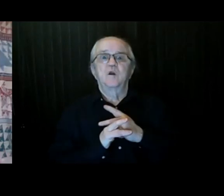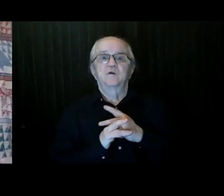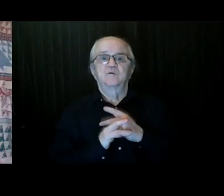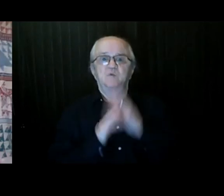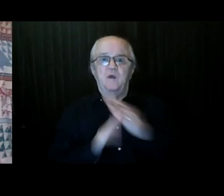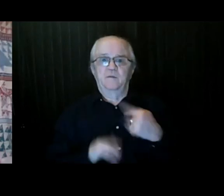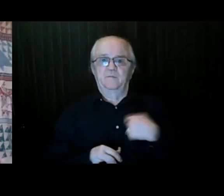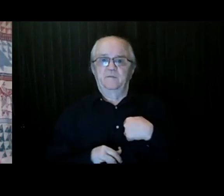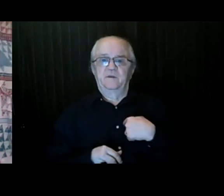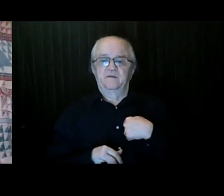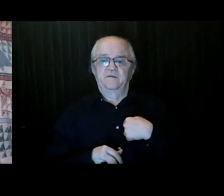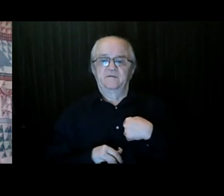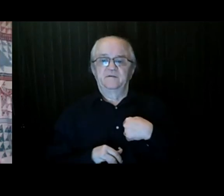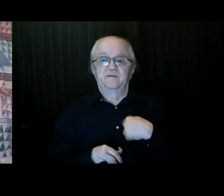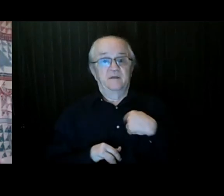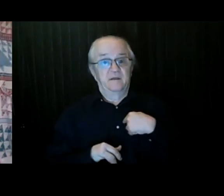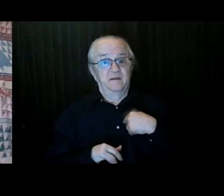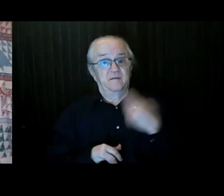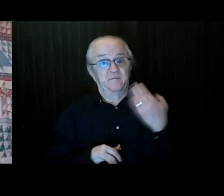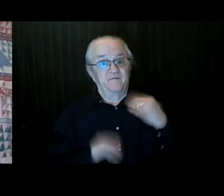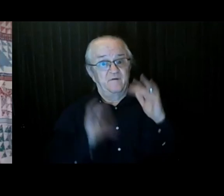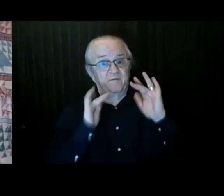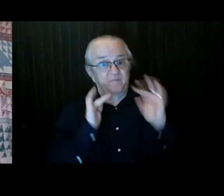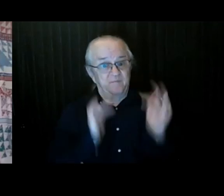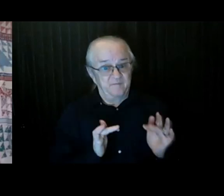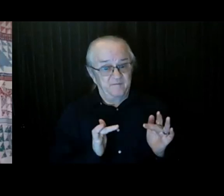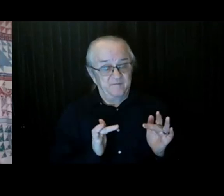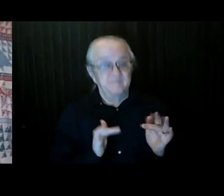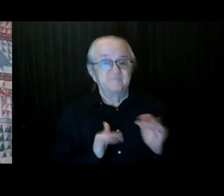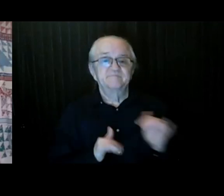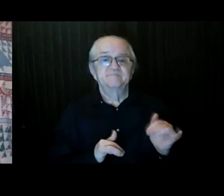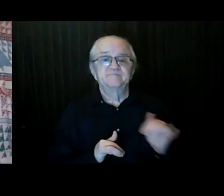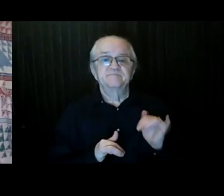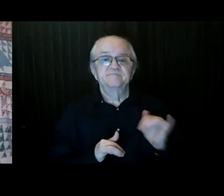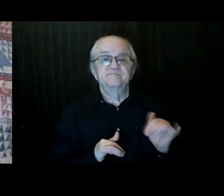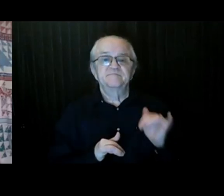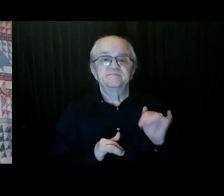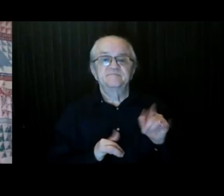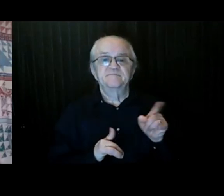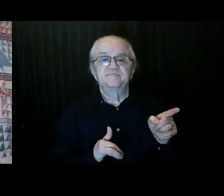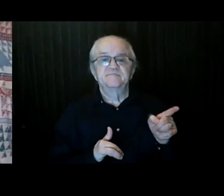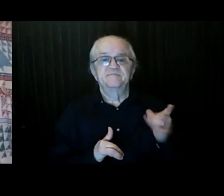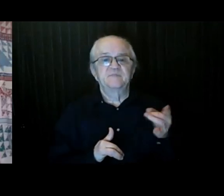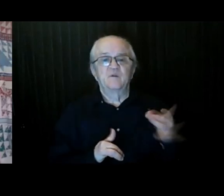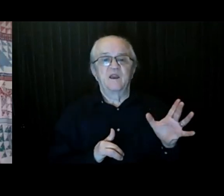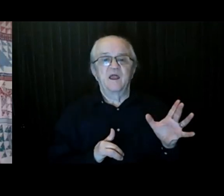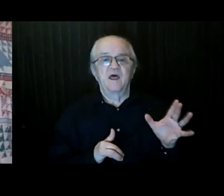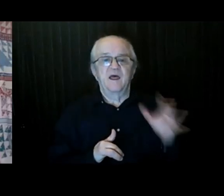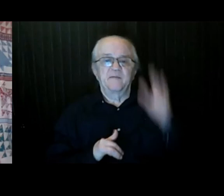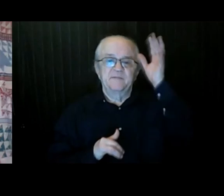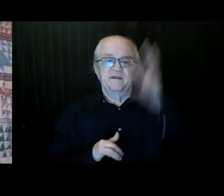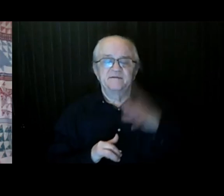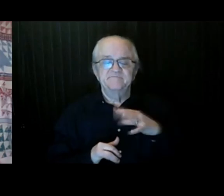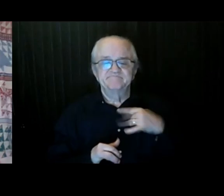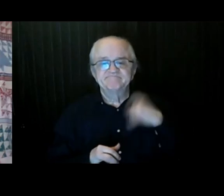that what happened to me in Florida, it happened to Cindy. And she didn't like men. And I could